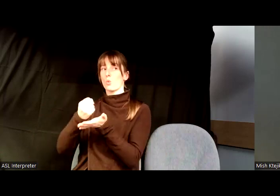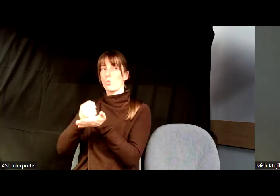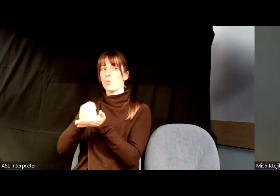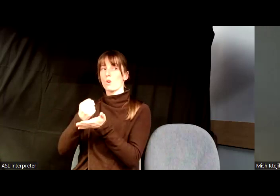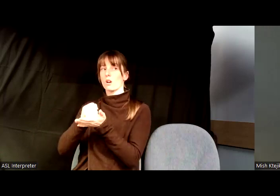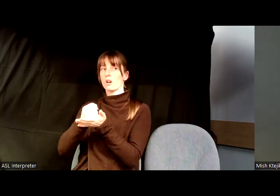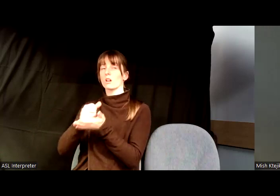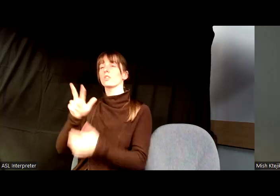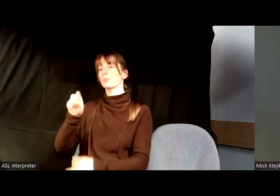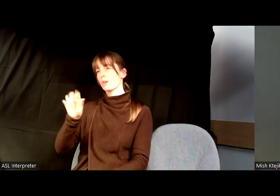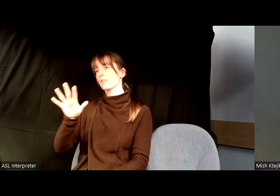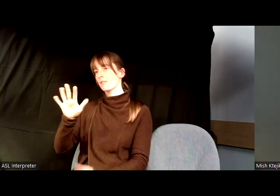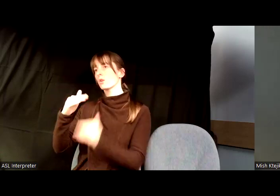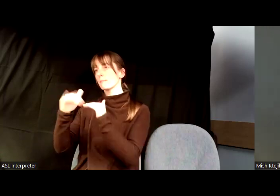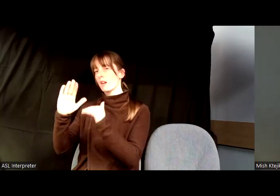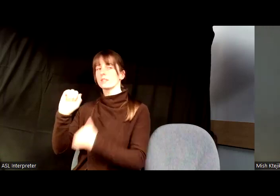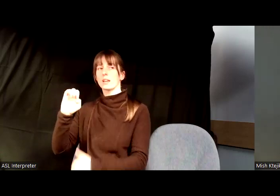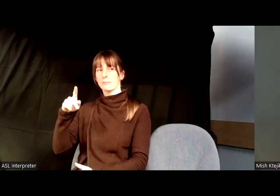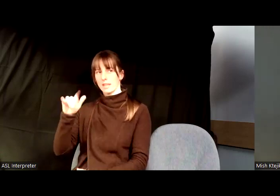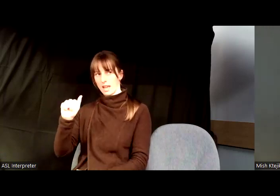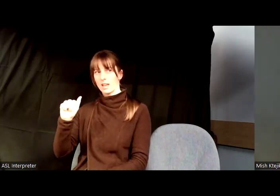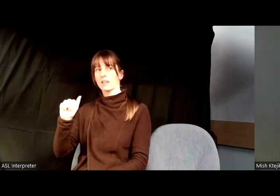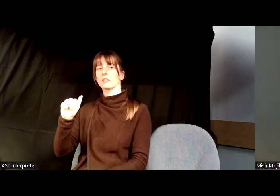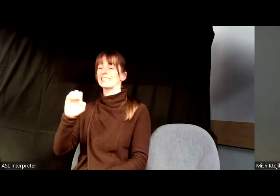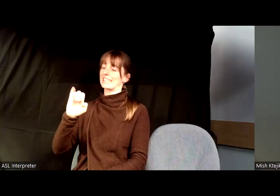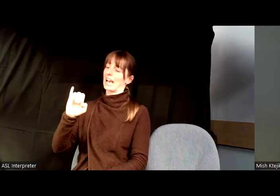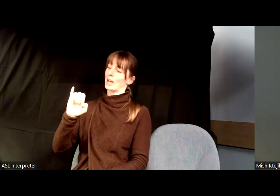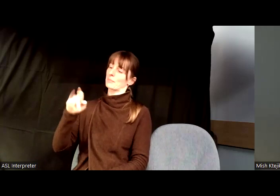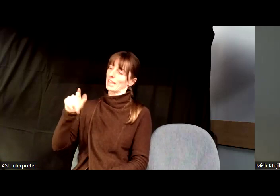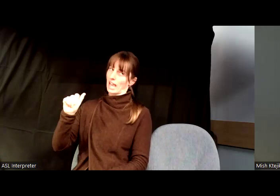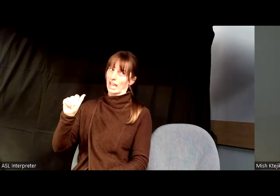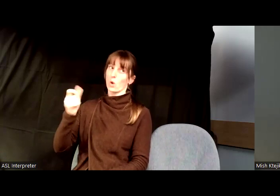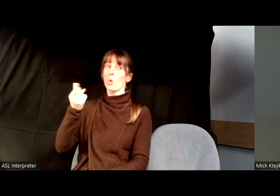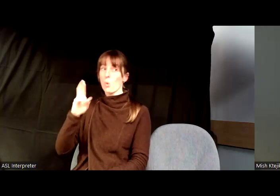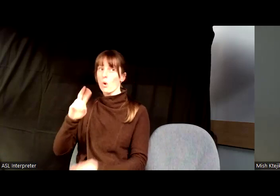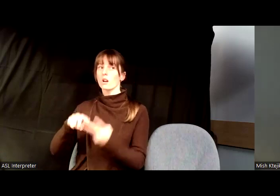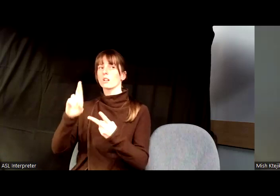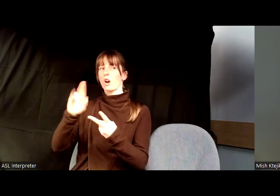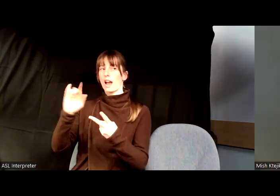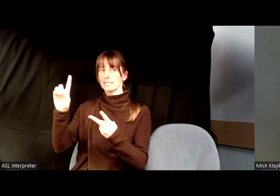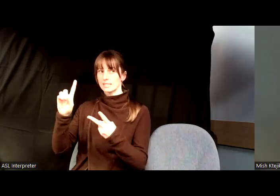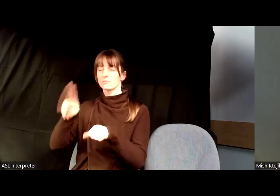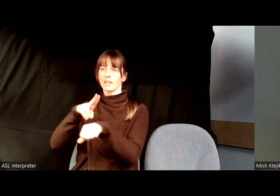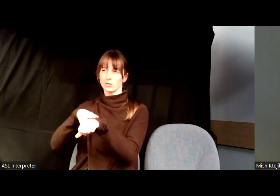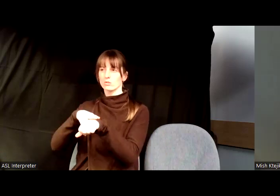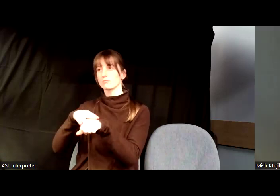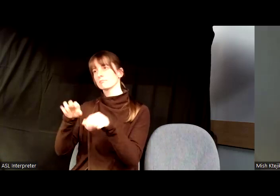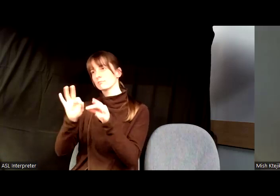of 3.5 or above on the EIPA performance test or holding a RID National Interpreter Certification,